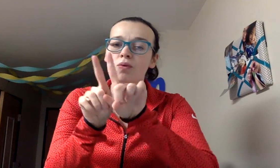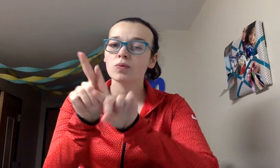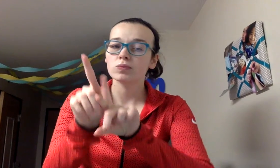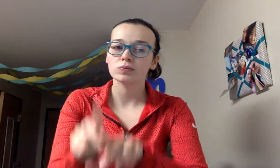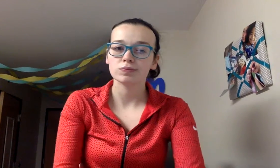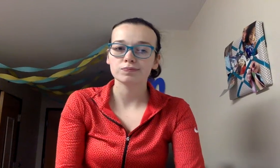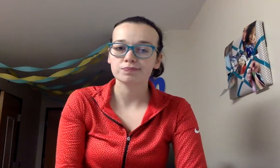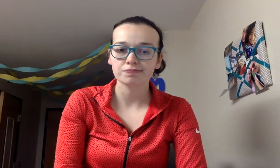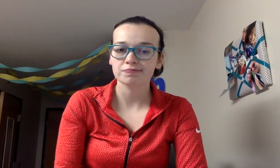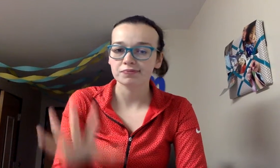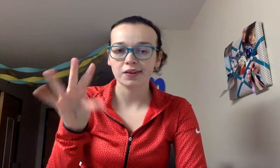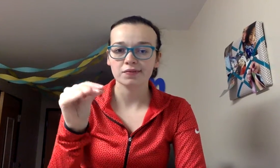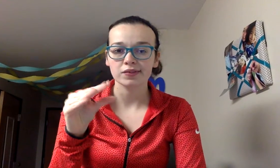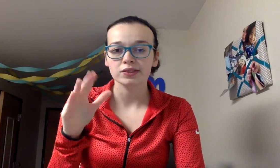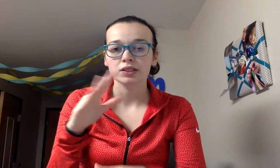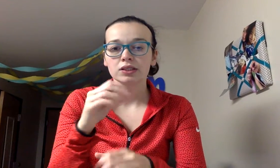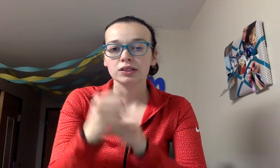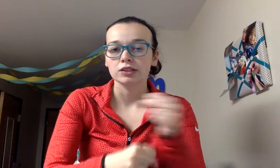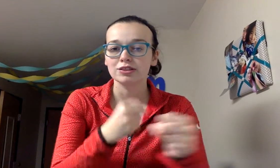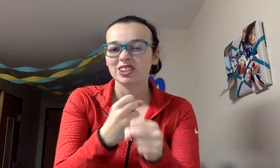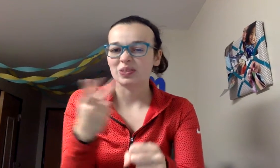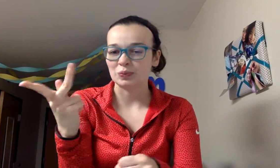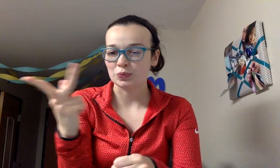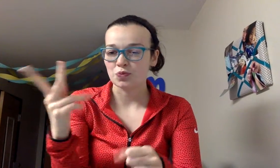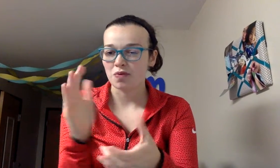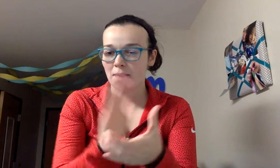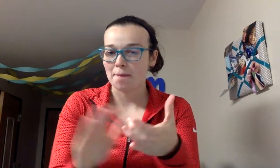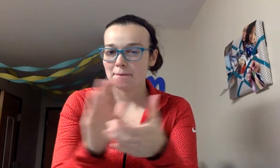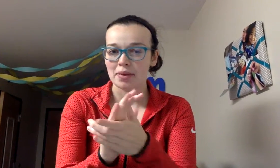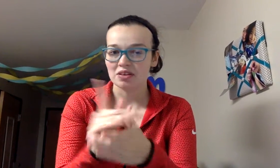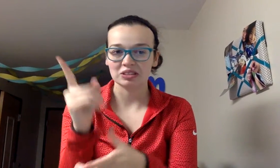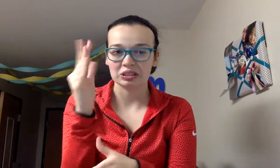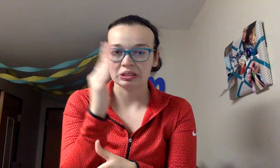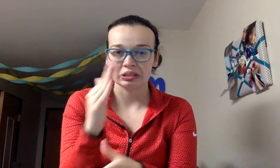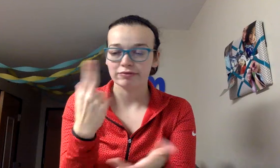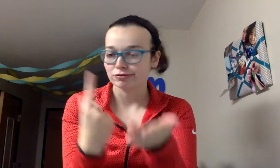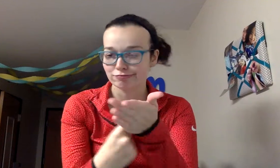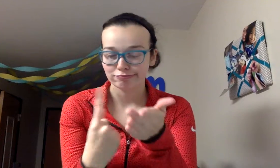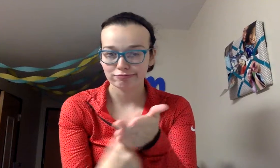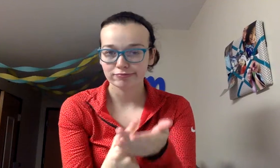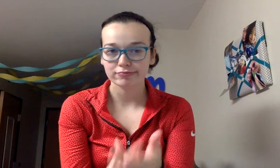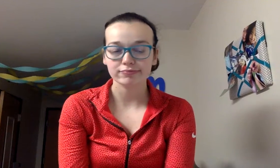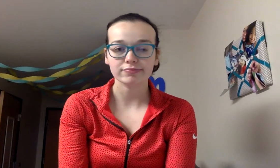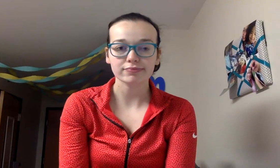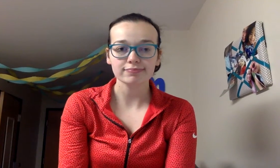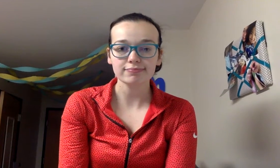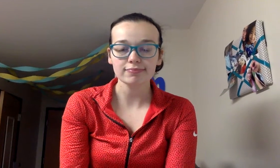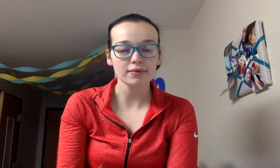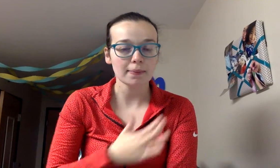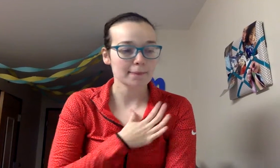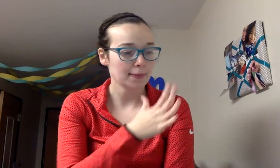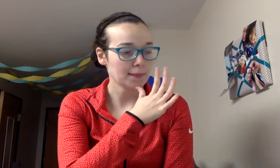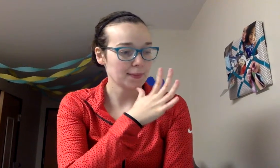up. There's a real lesson in humility that I can learn from my father there. Now, my mother. Mothers are people who love you even when you pull their